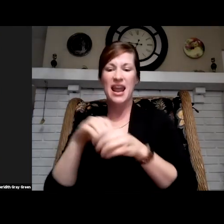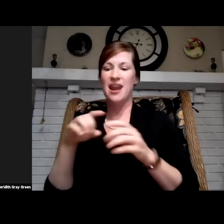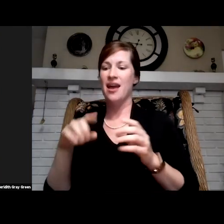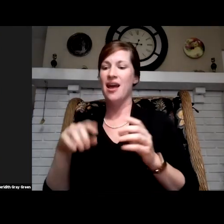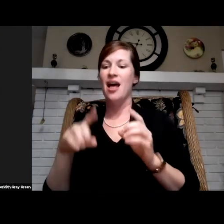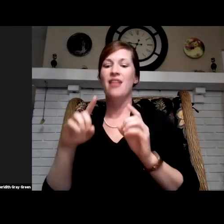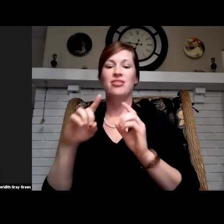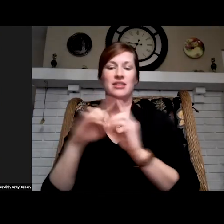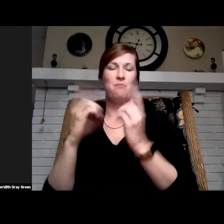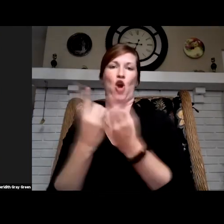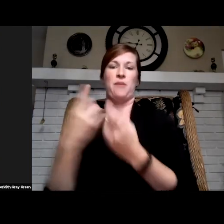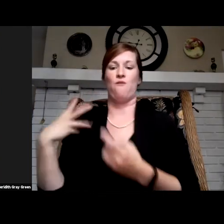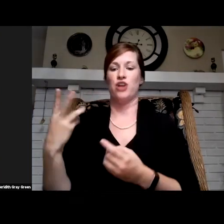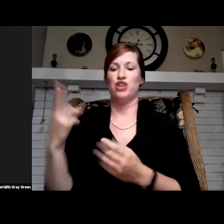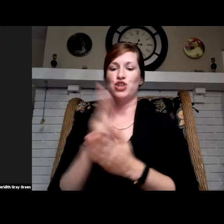Arts,